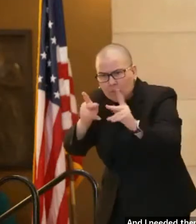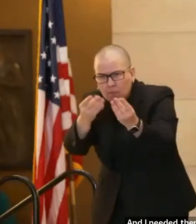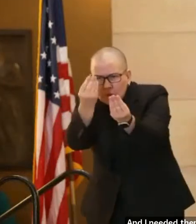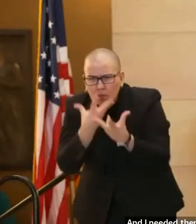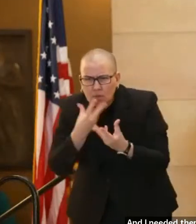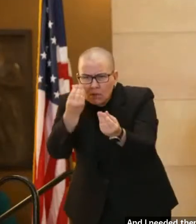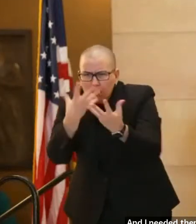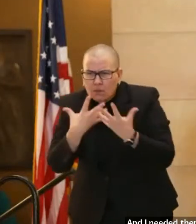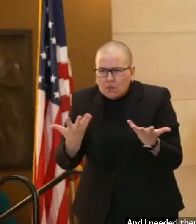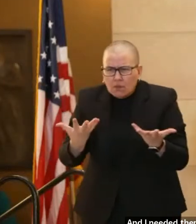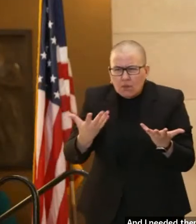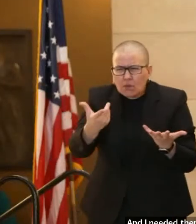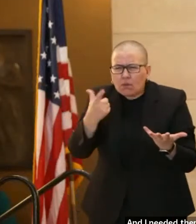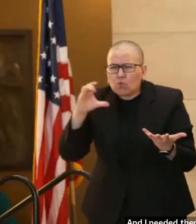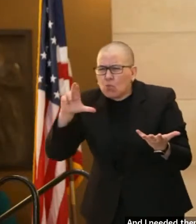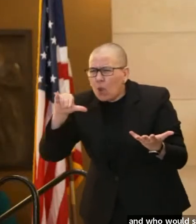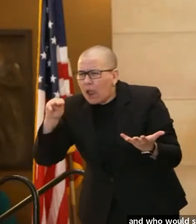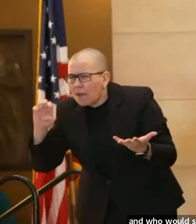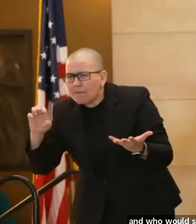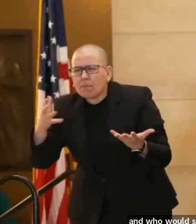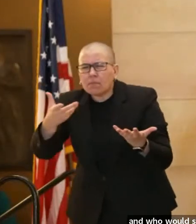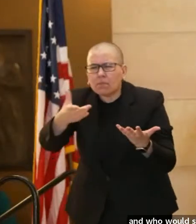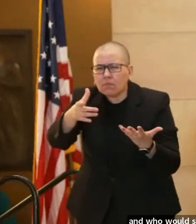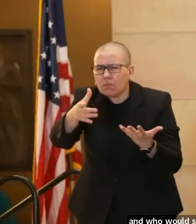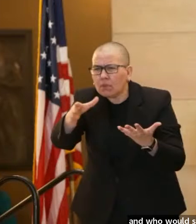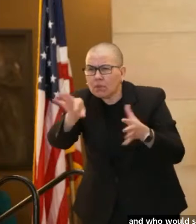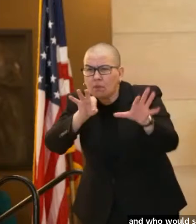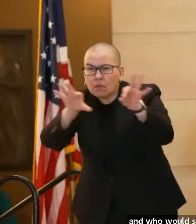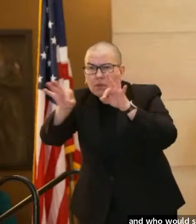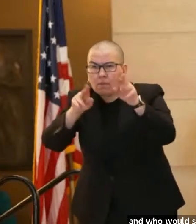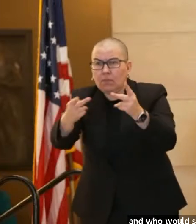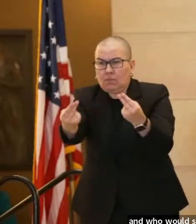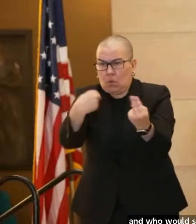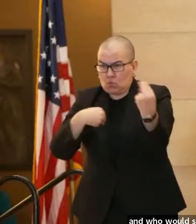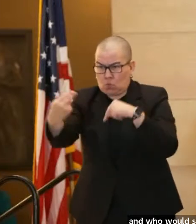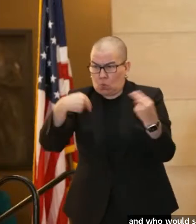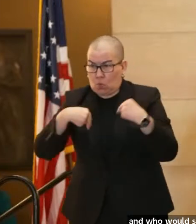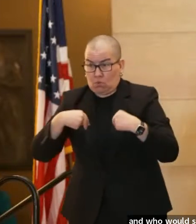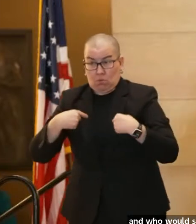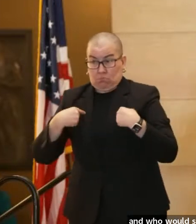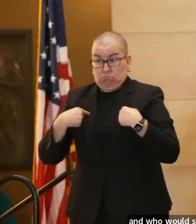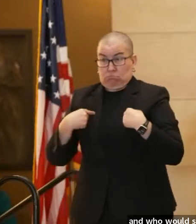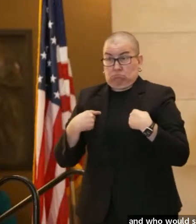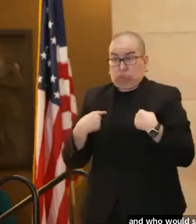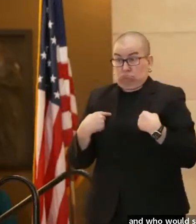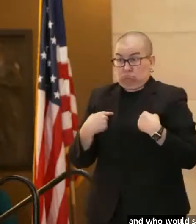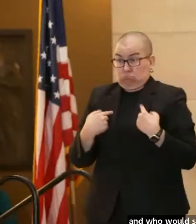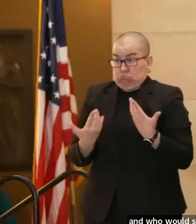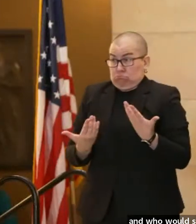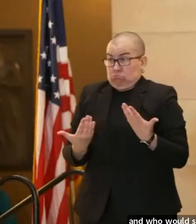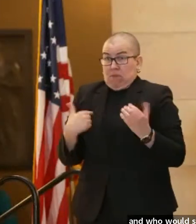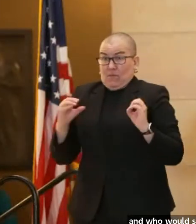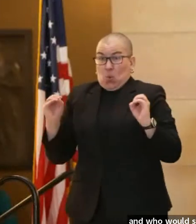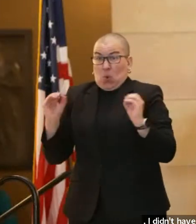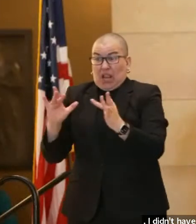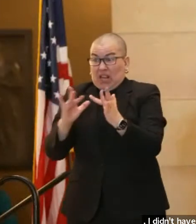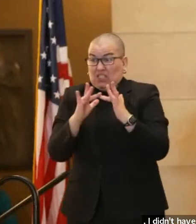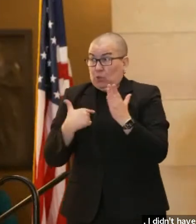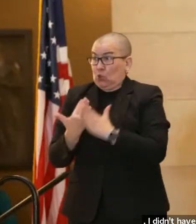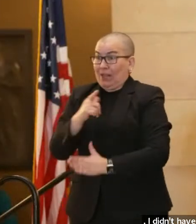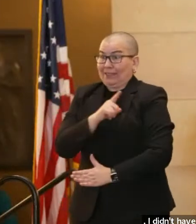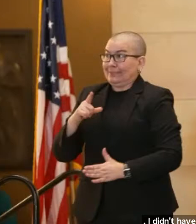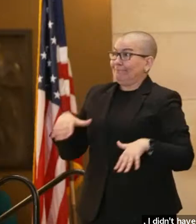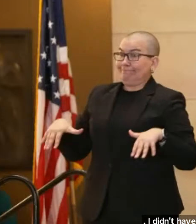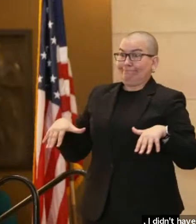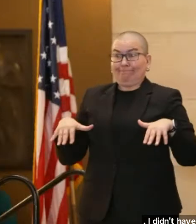task force. And unfortunately, I didn't have a lot of those connections as a new legislator. But when I reached out to